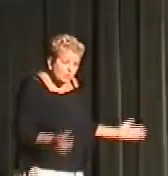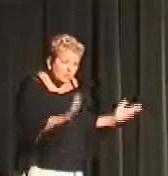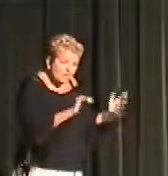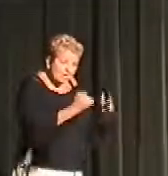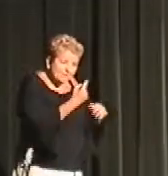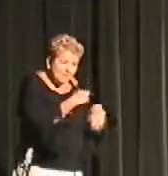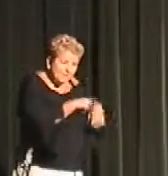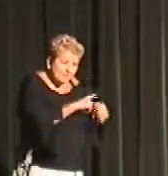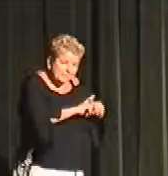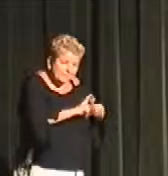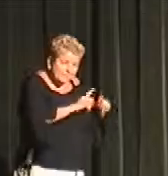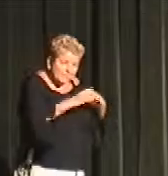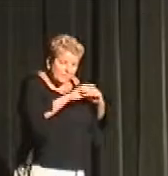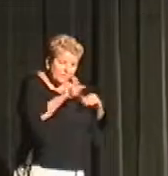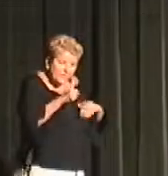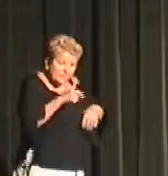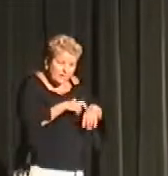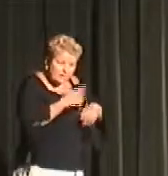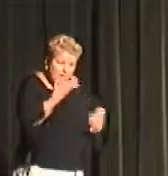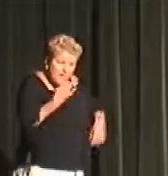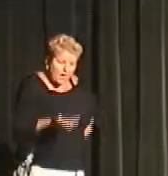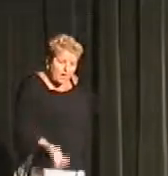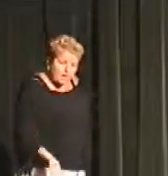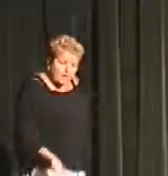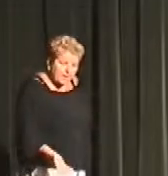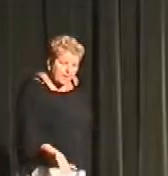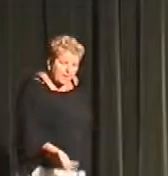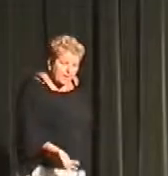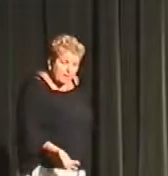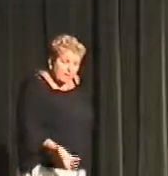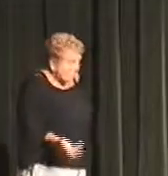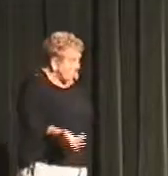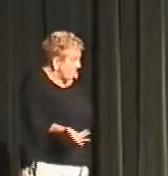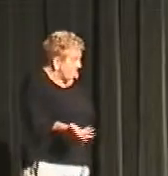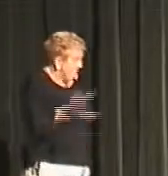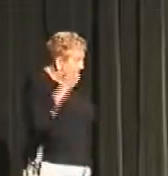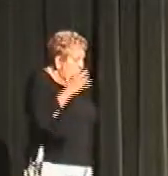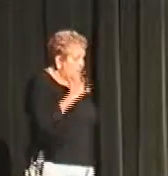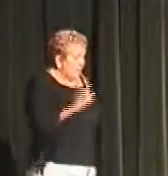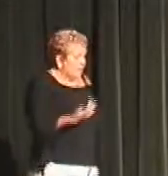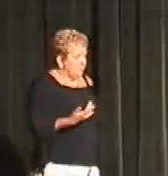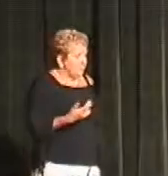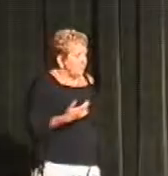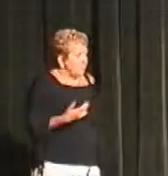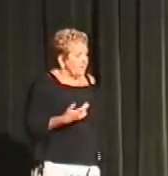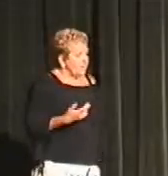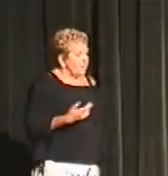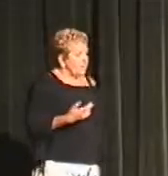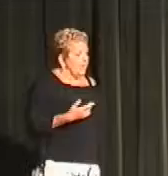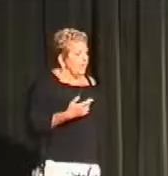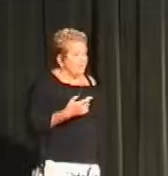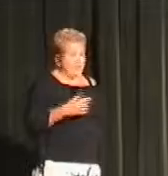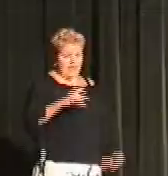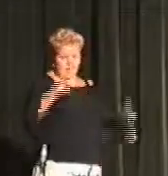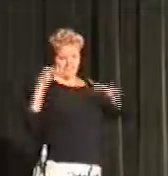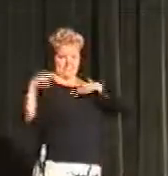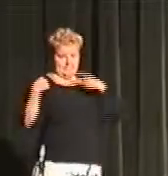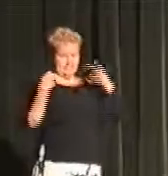many other times that I had done that. I just know that it was. Because since that time, one day at a time, I haven't taken anything